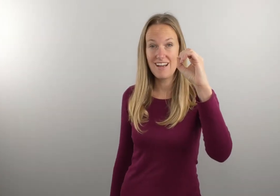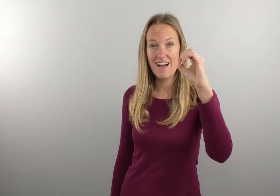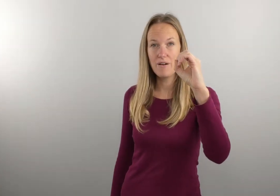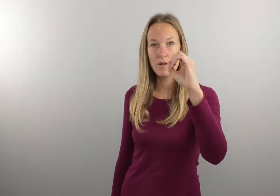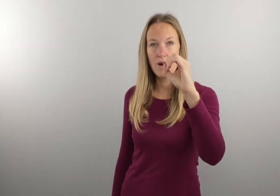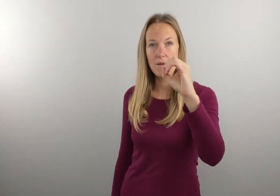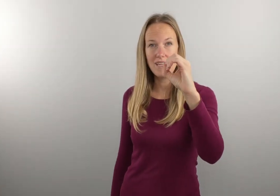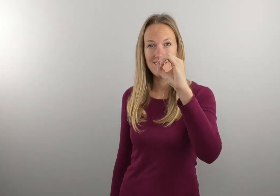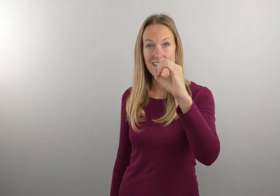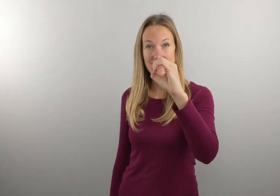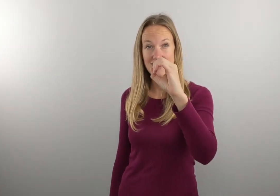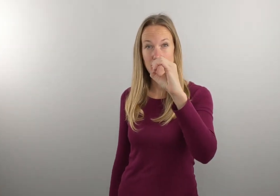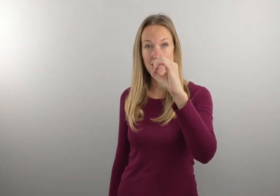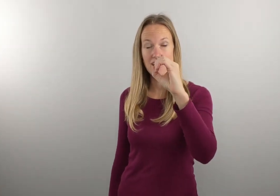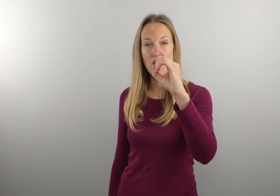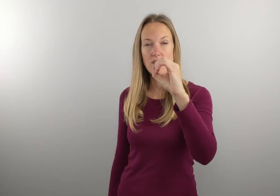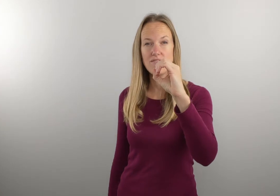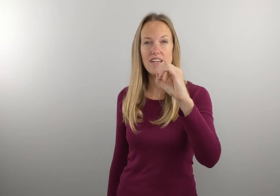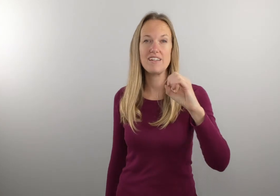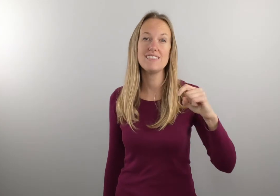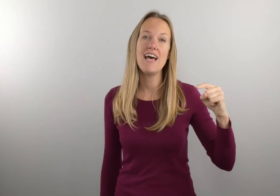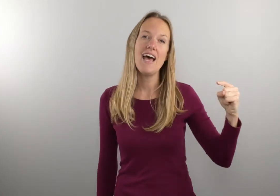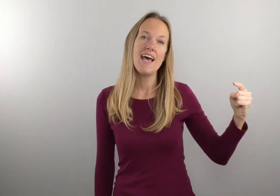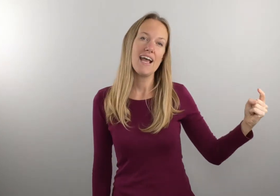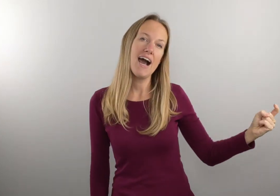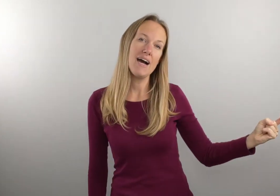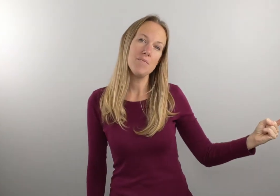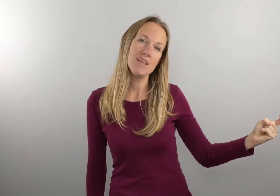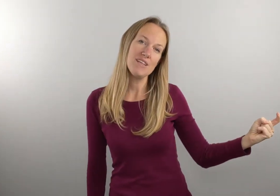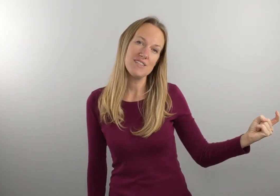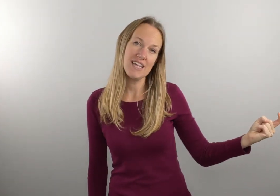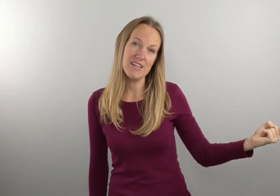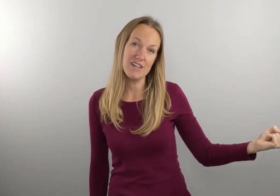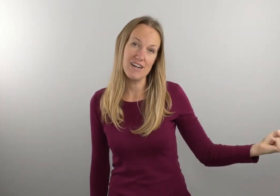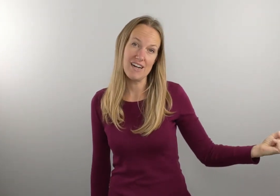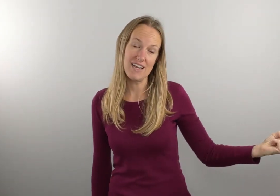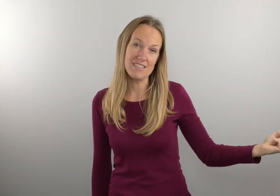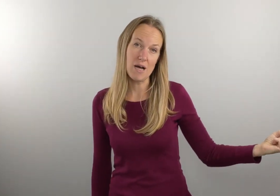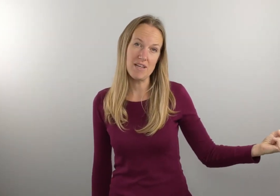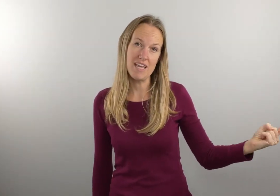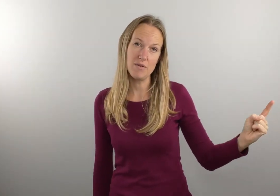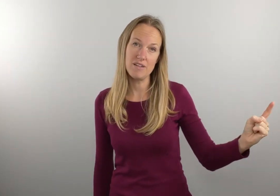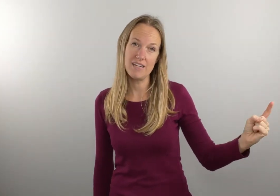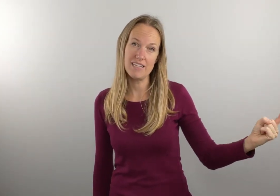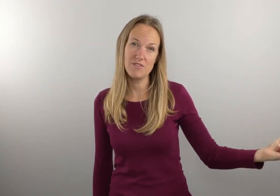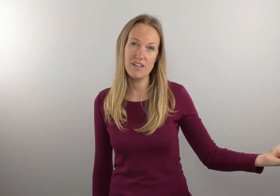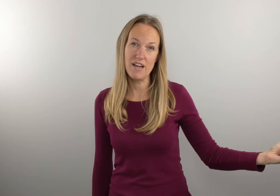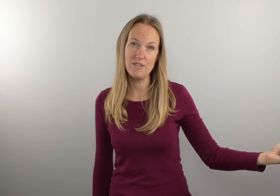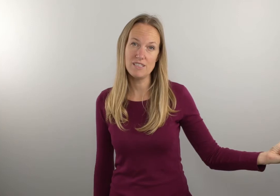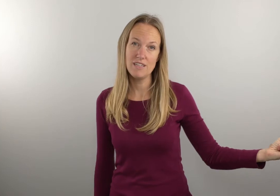not a requirement, and that's just making an O with your fingers. Come, you take your dominant hand with your index finger out,